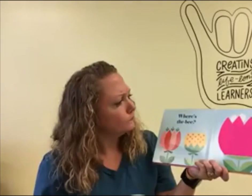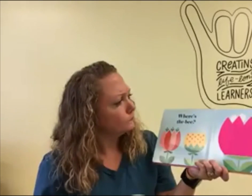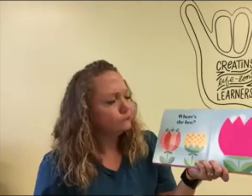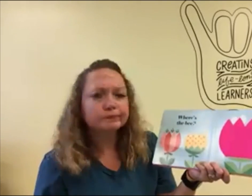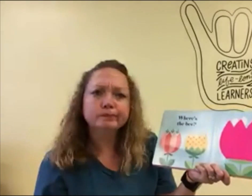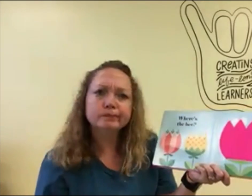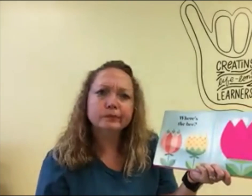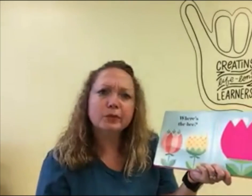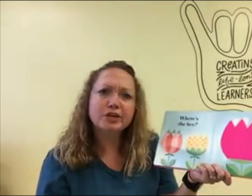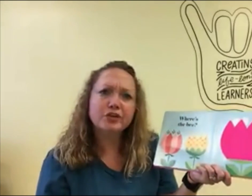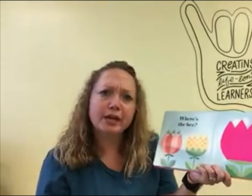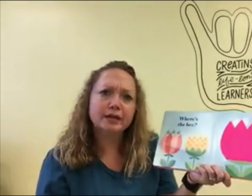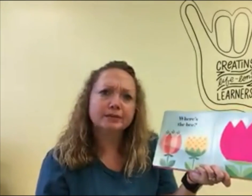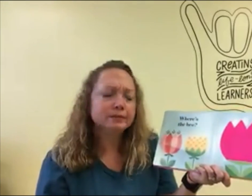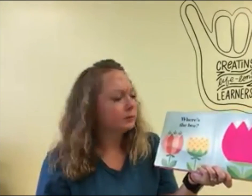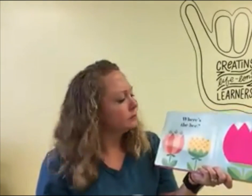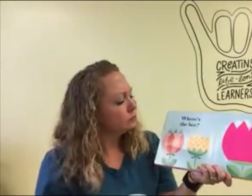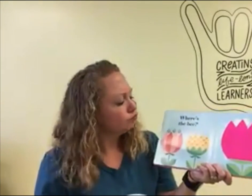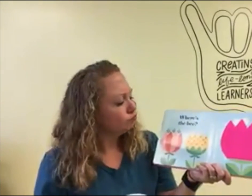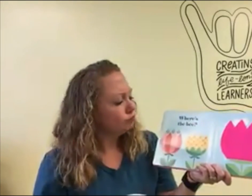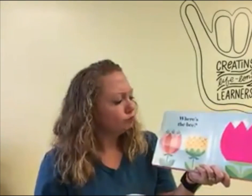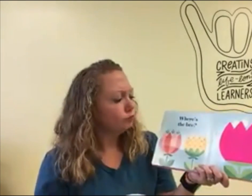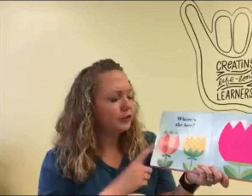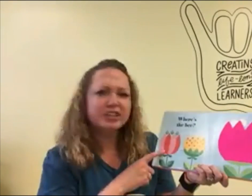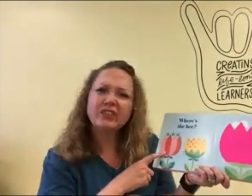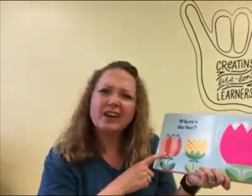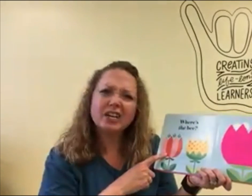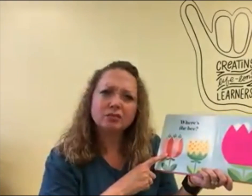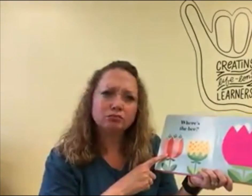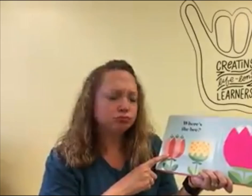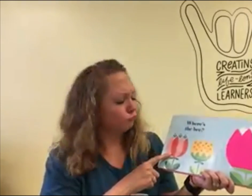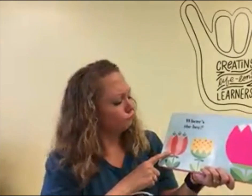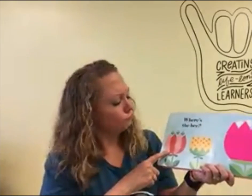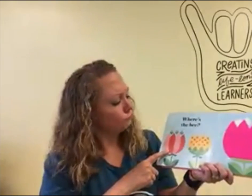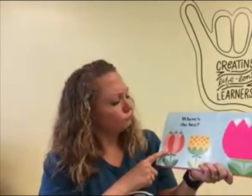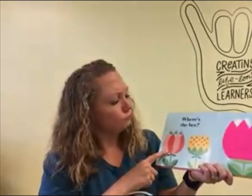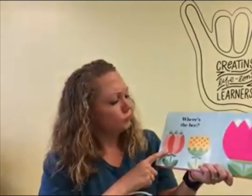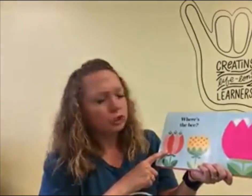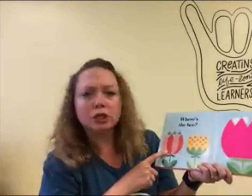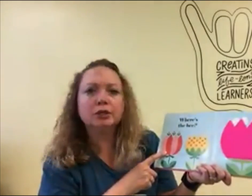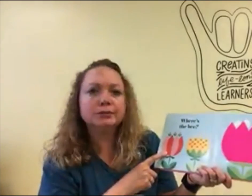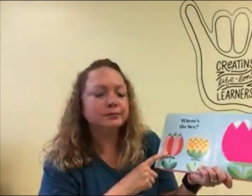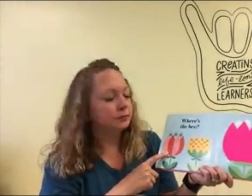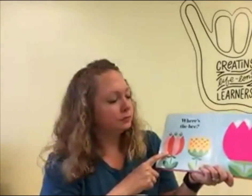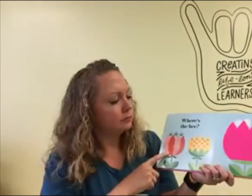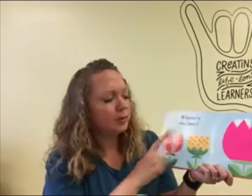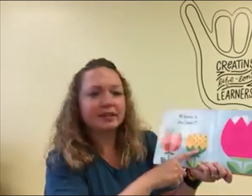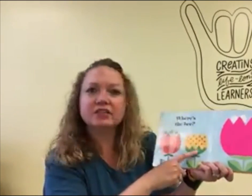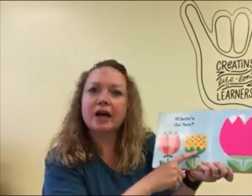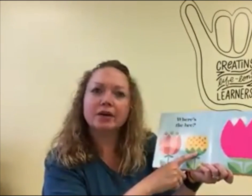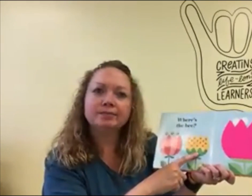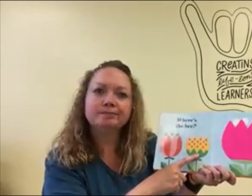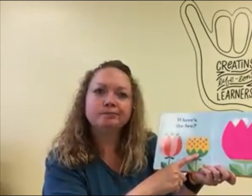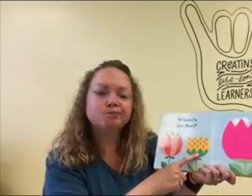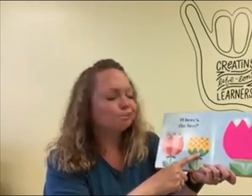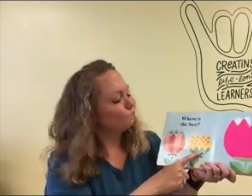Where do you think? Under this flower? No. What about this flower?